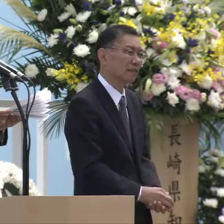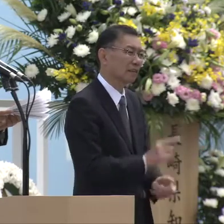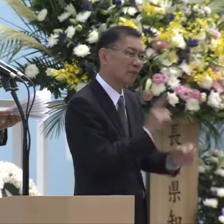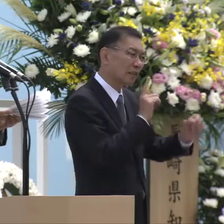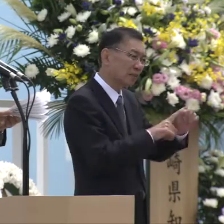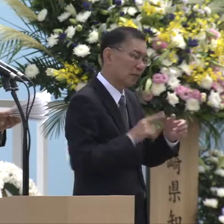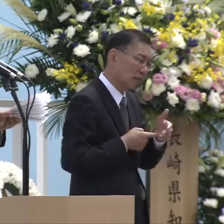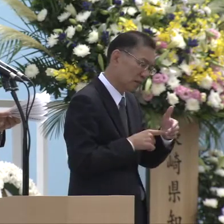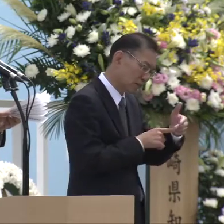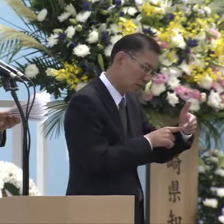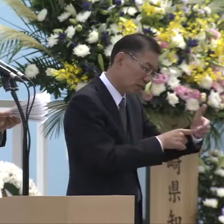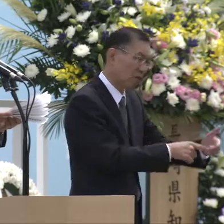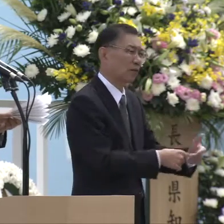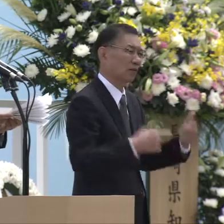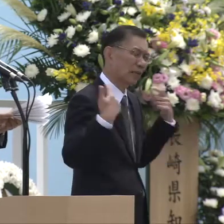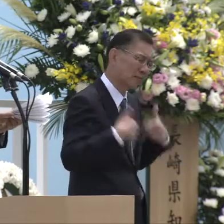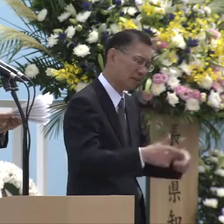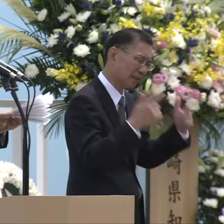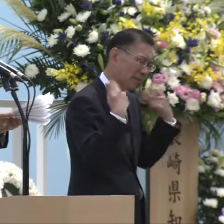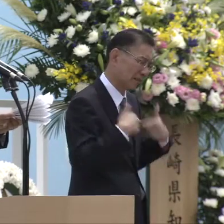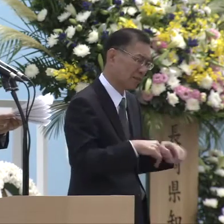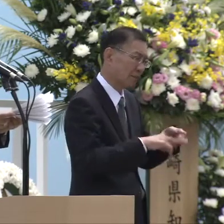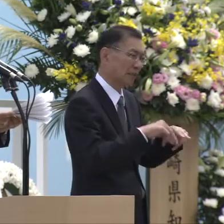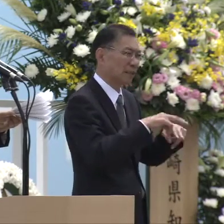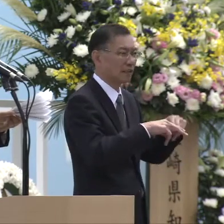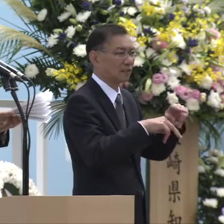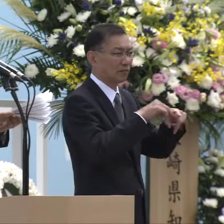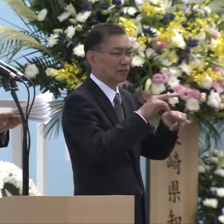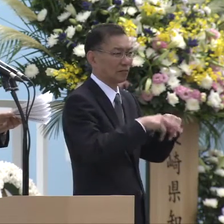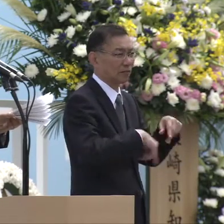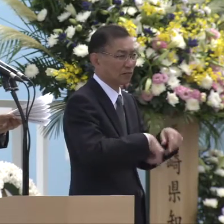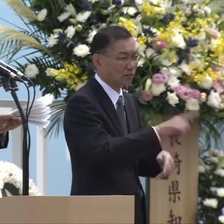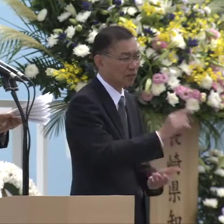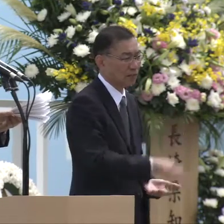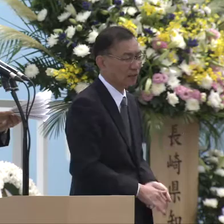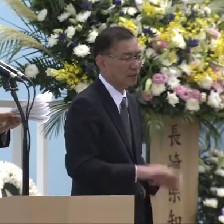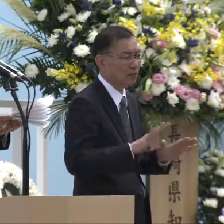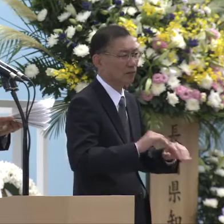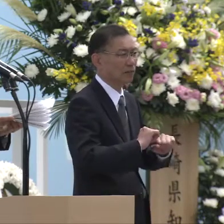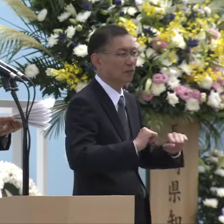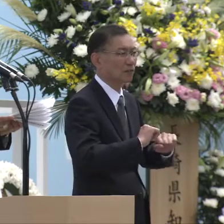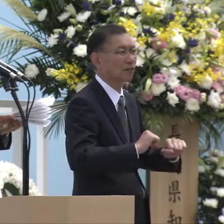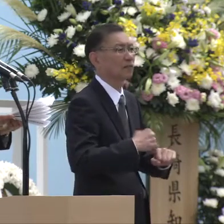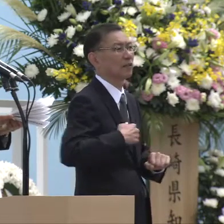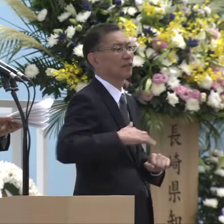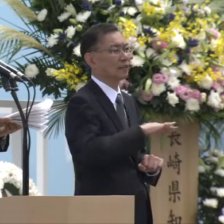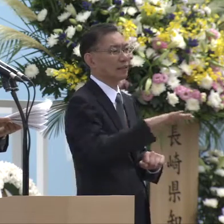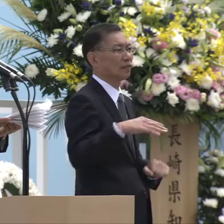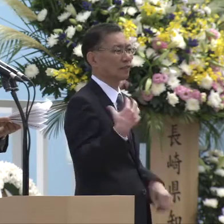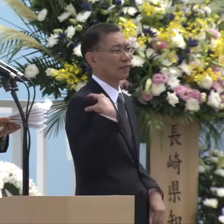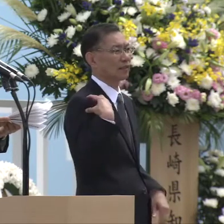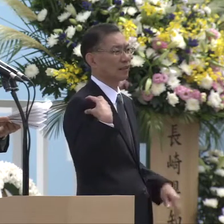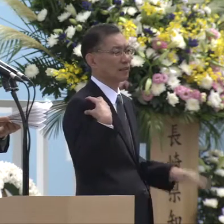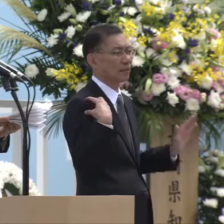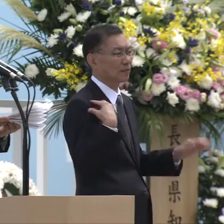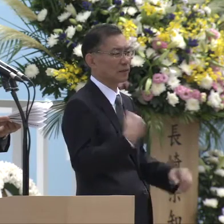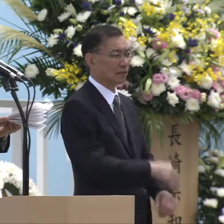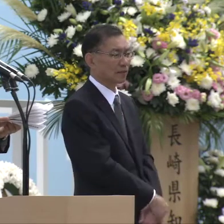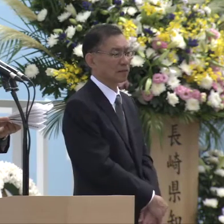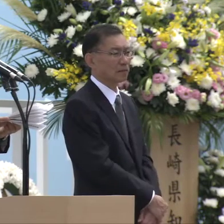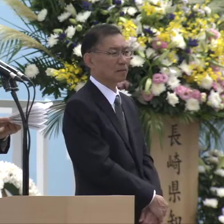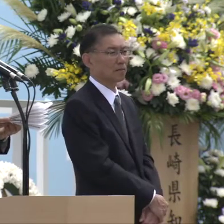repeated. It is the responsibility of us who live in the present to keep making efforts continuously towards that